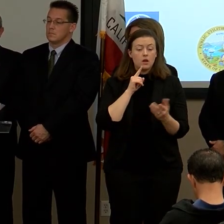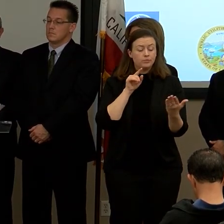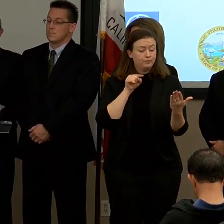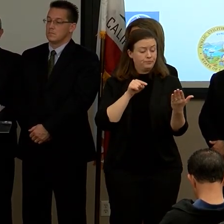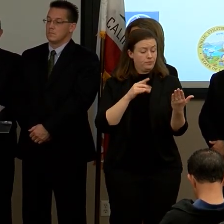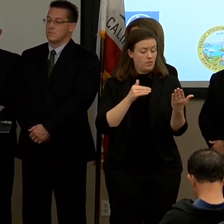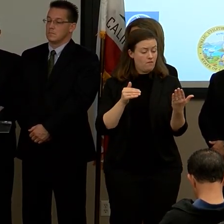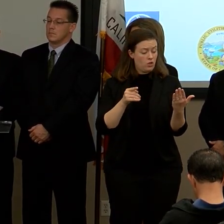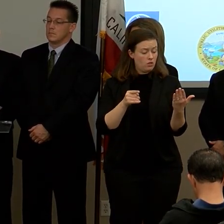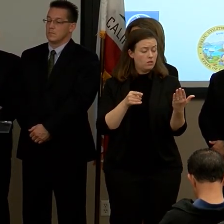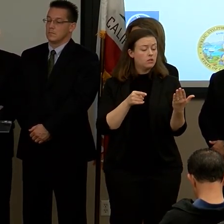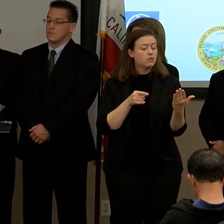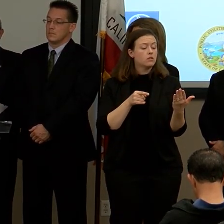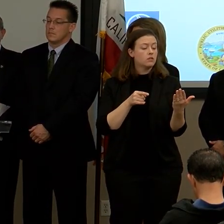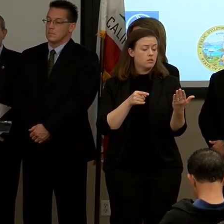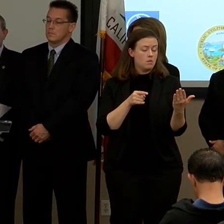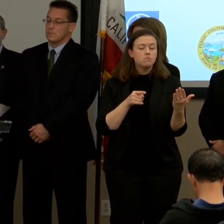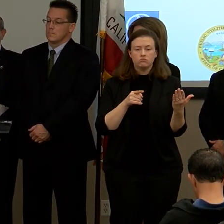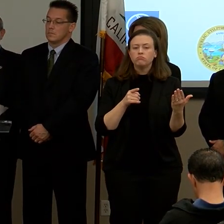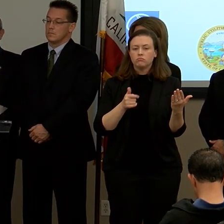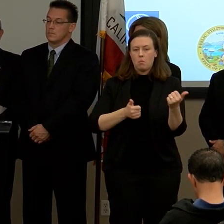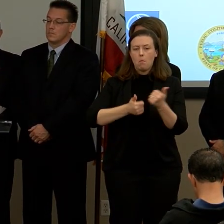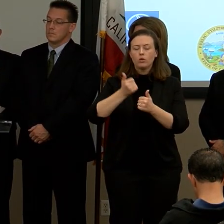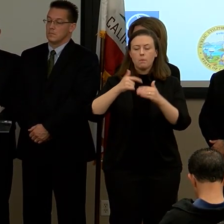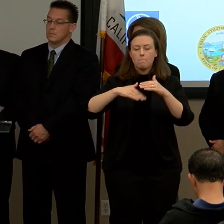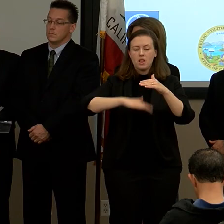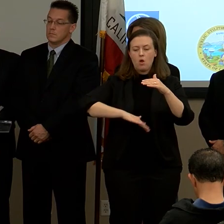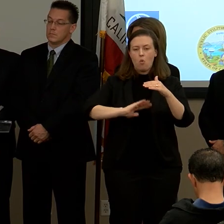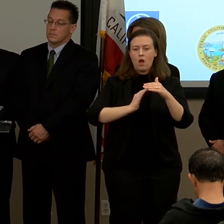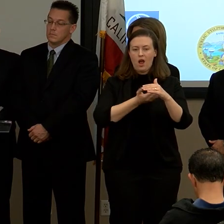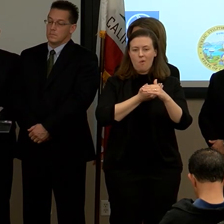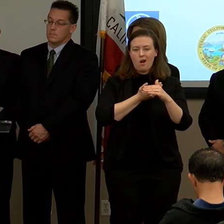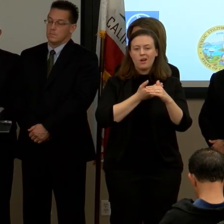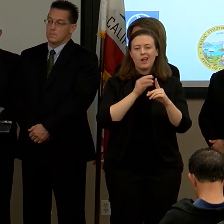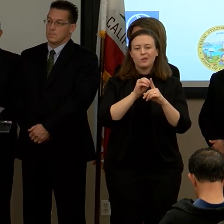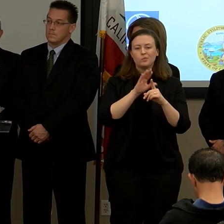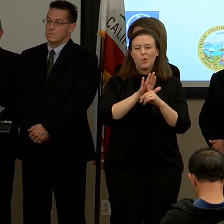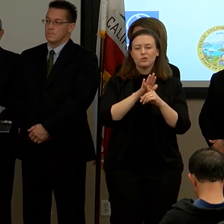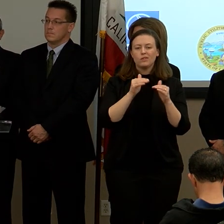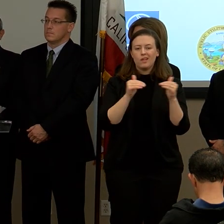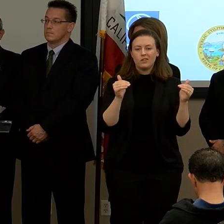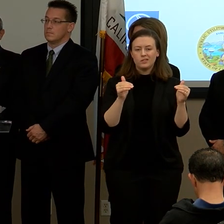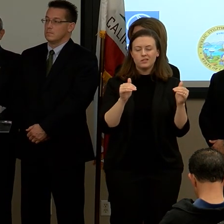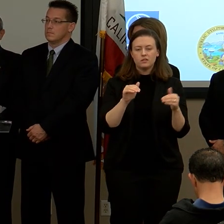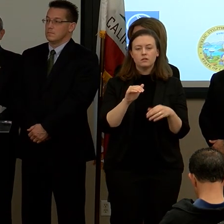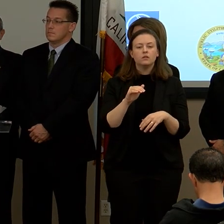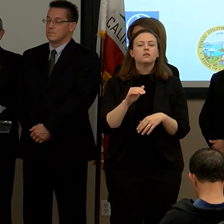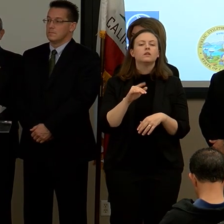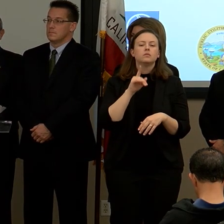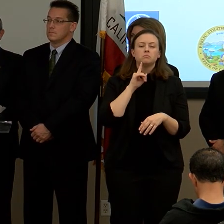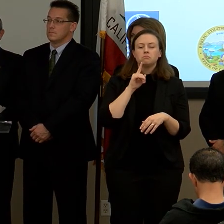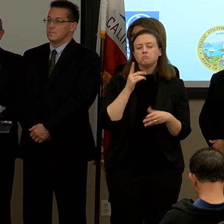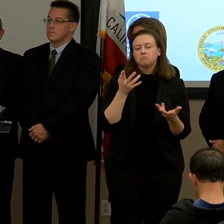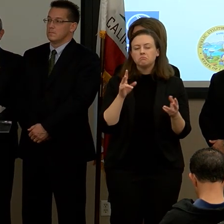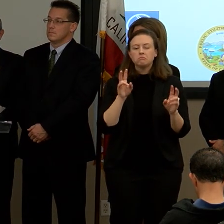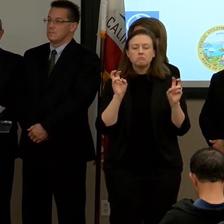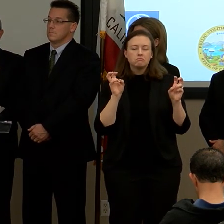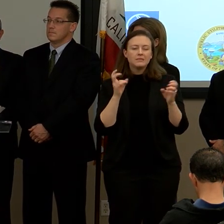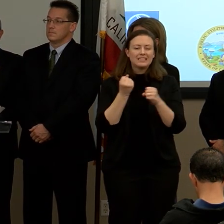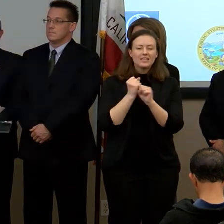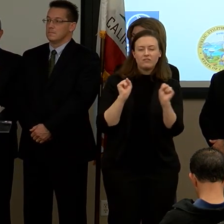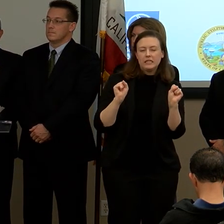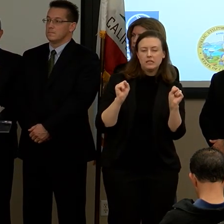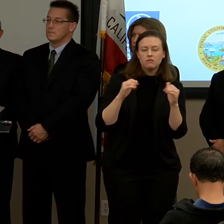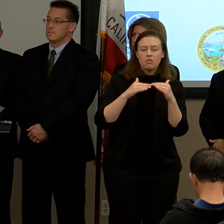measured were largely below our reference exposure levels. The reference levels can be viewed as safety